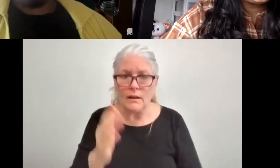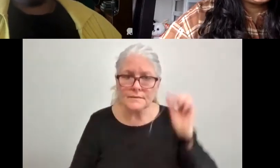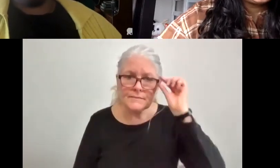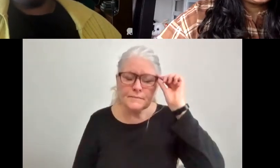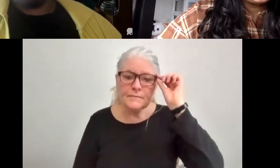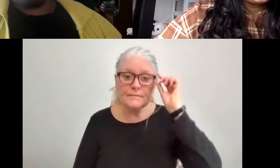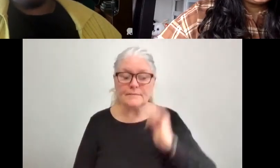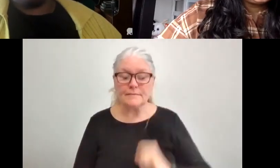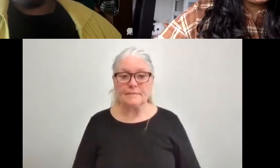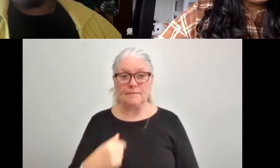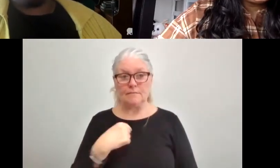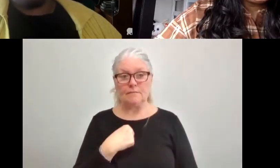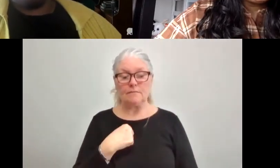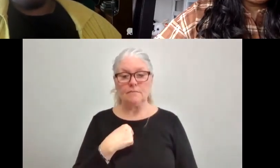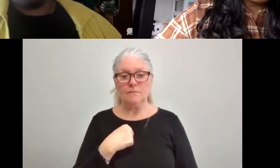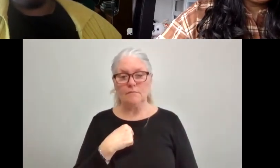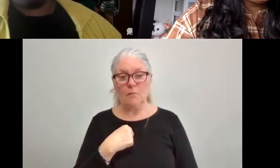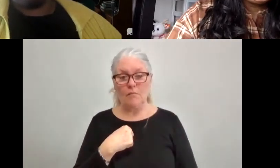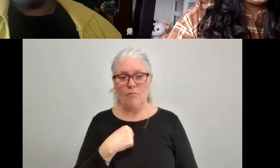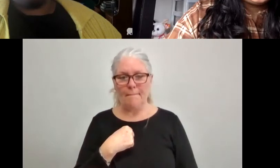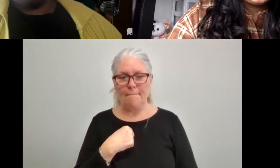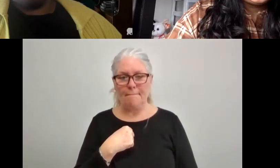What I look for is